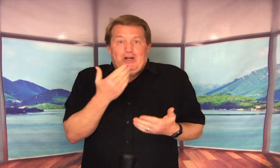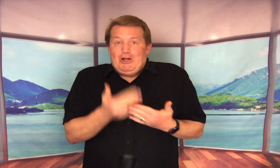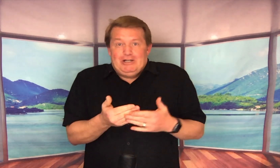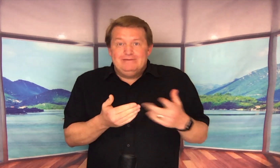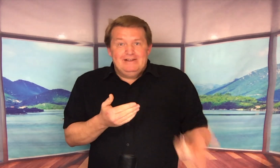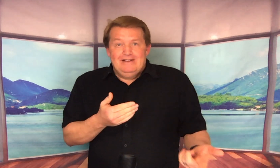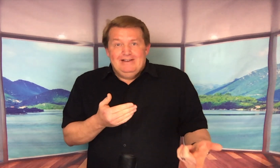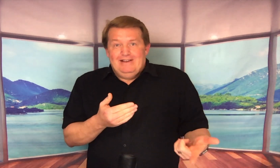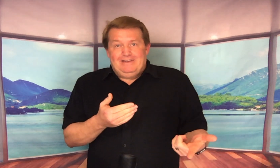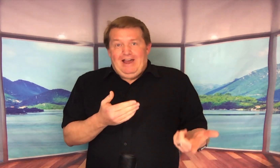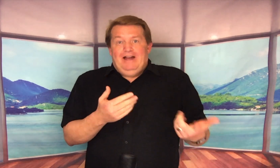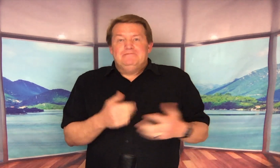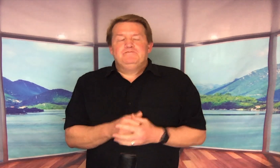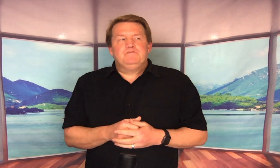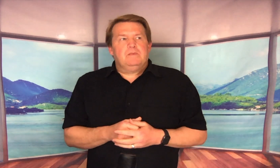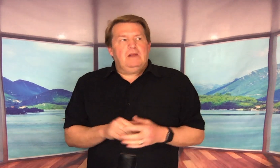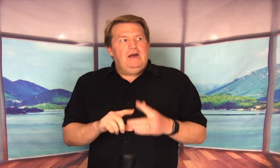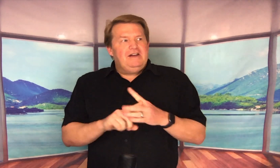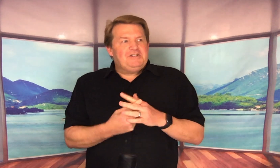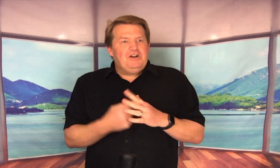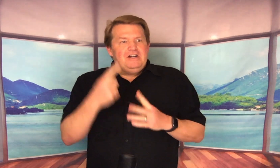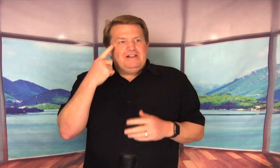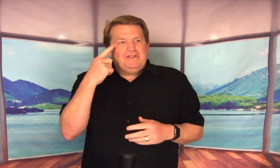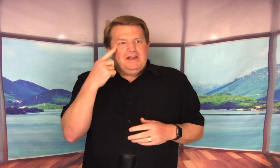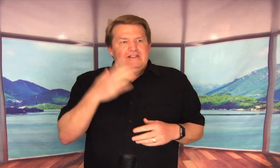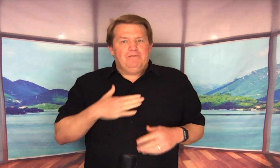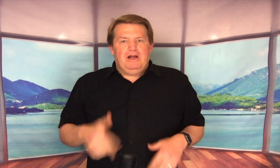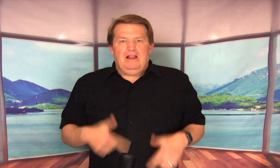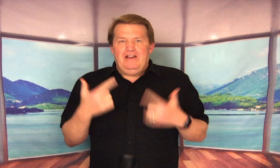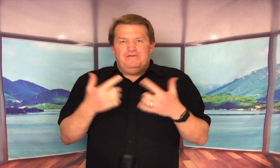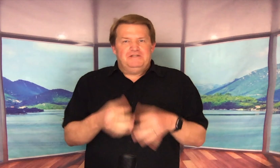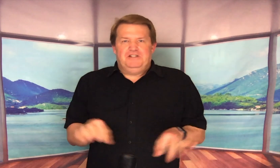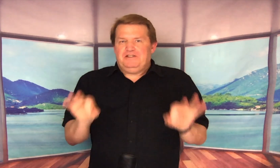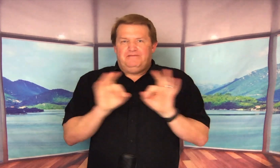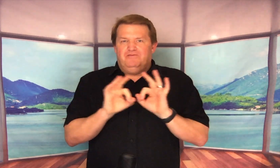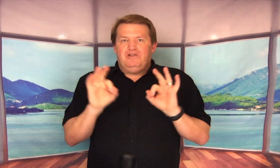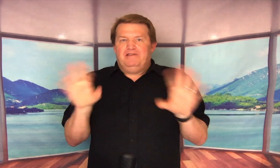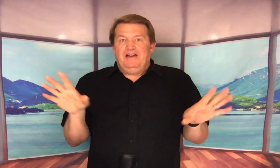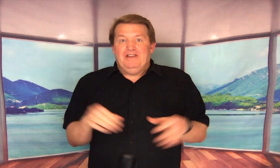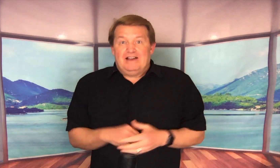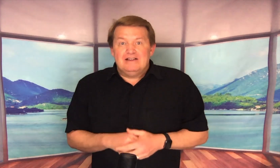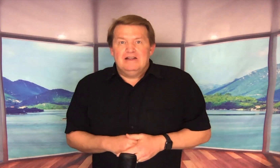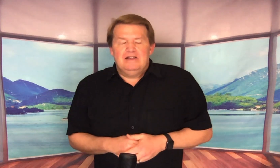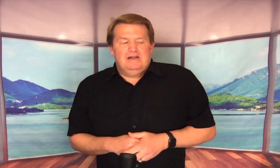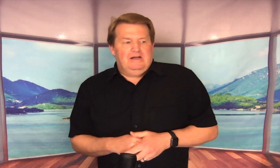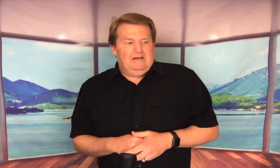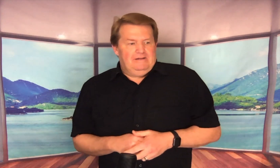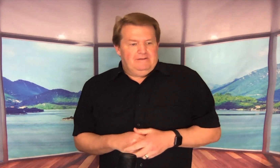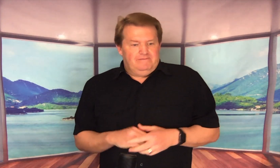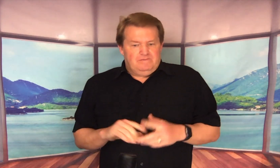good at that. And I started to think that my life was just worth nothing.